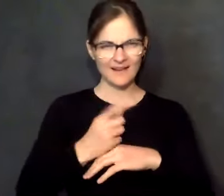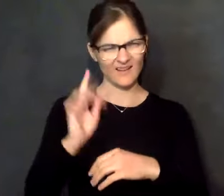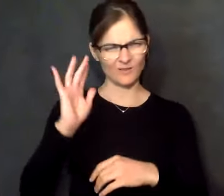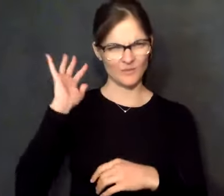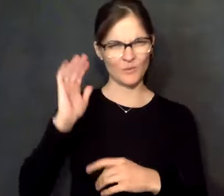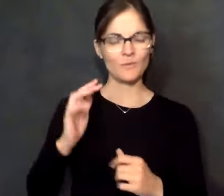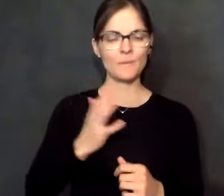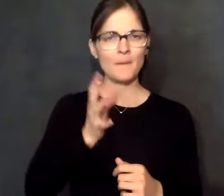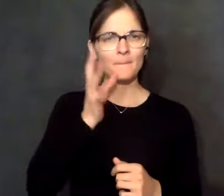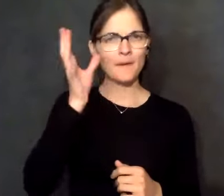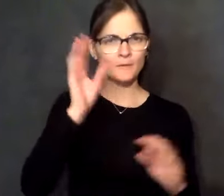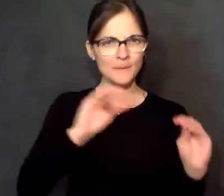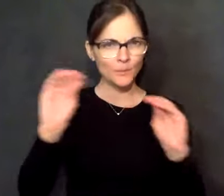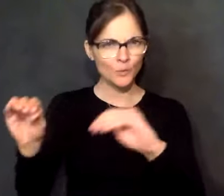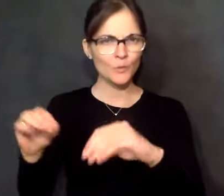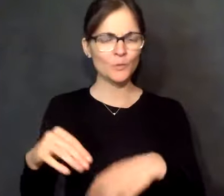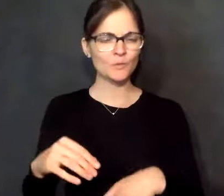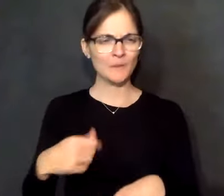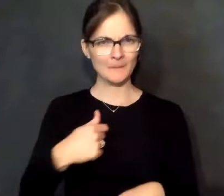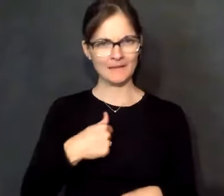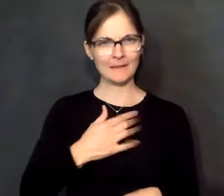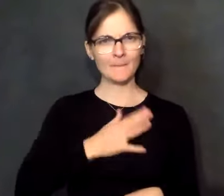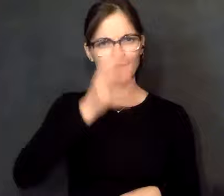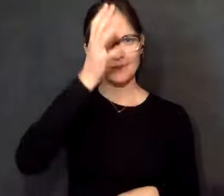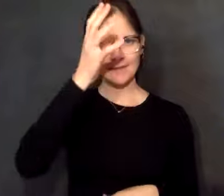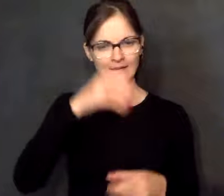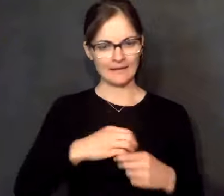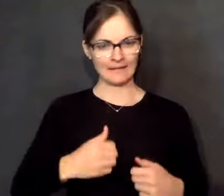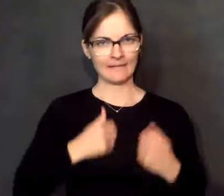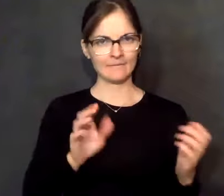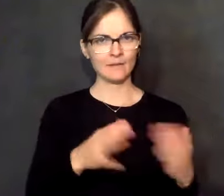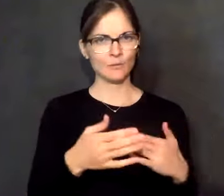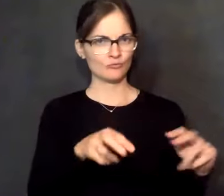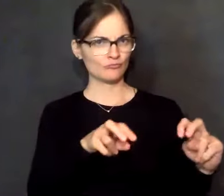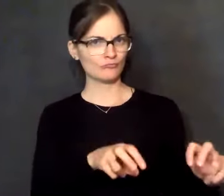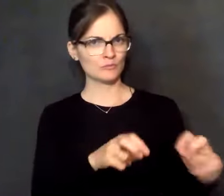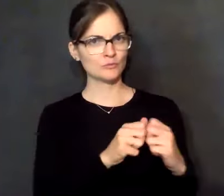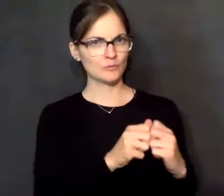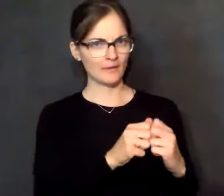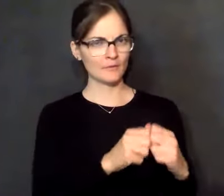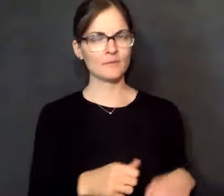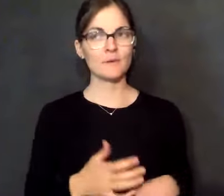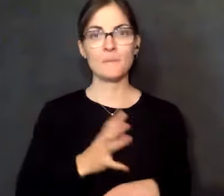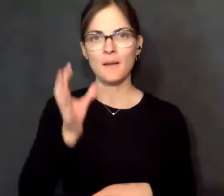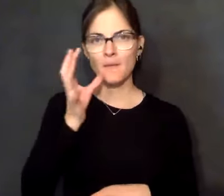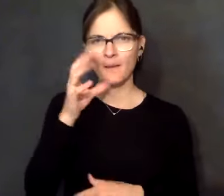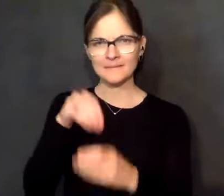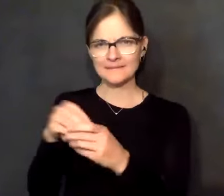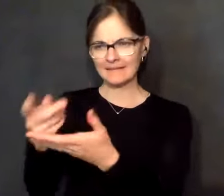is just losing it in the kitchen. She's just like crazy, and she's like, and I go, "What's wrong?"